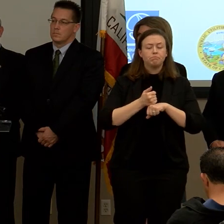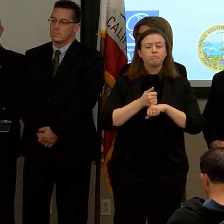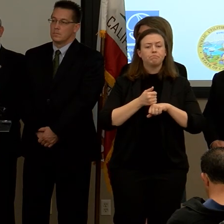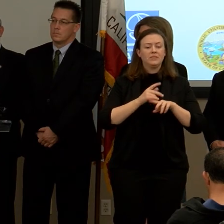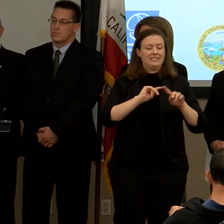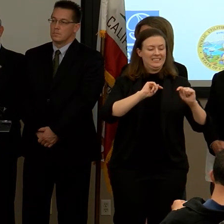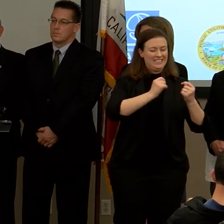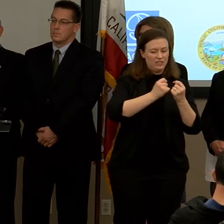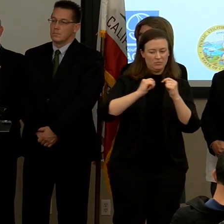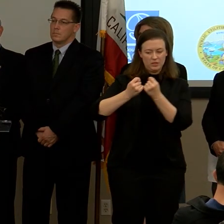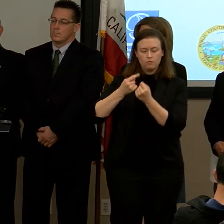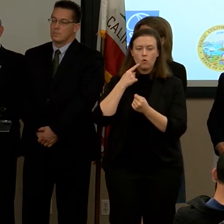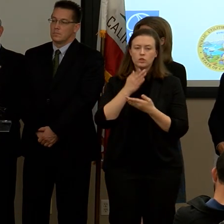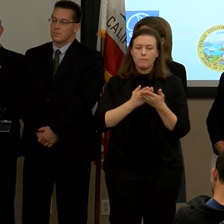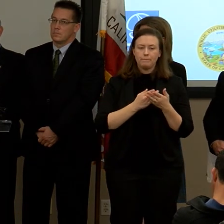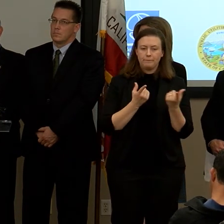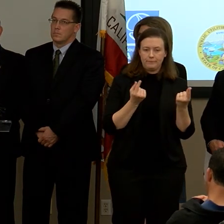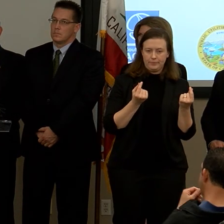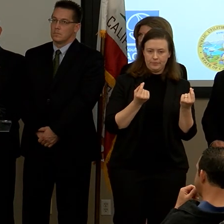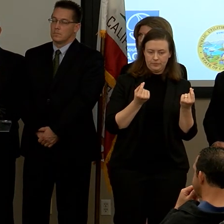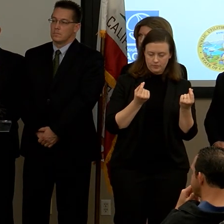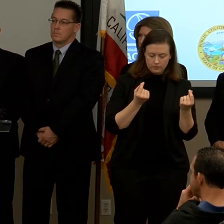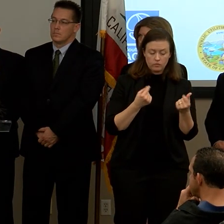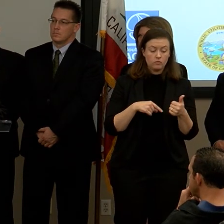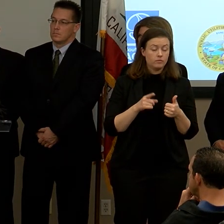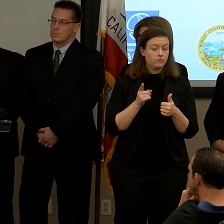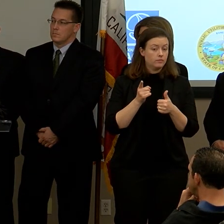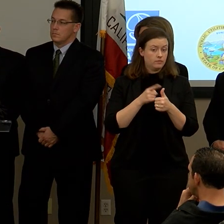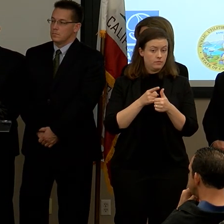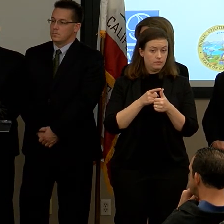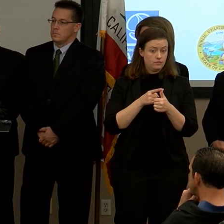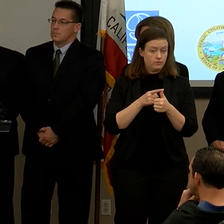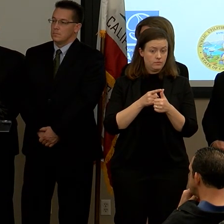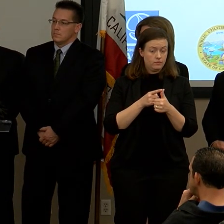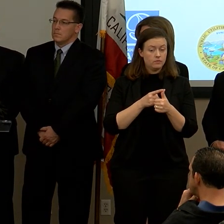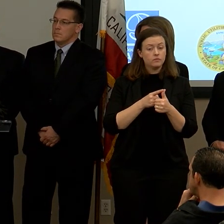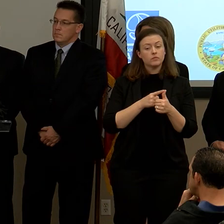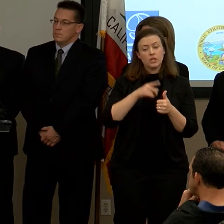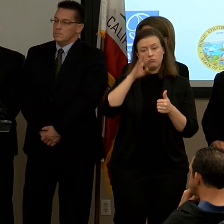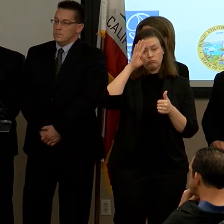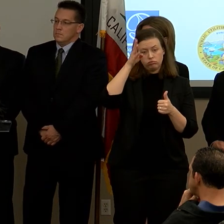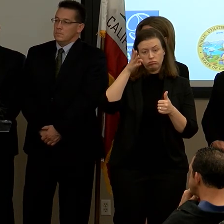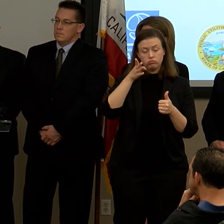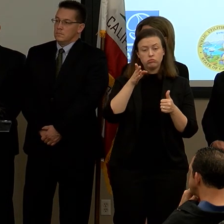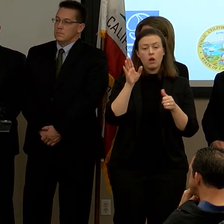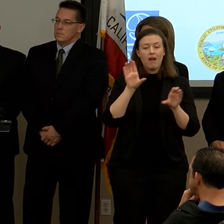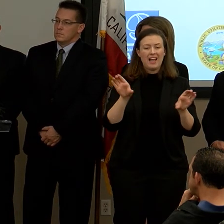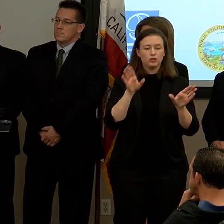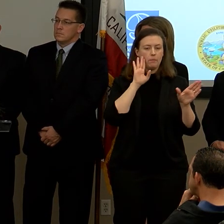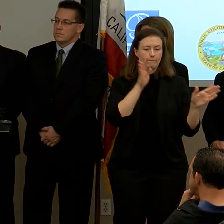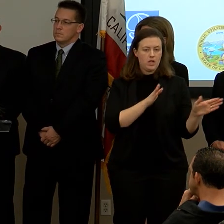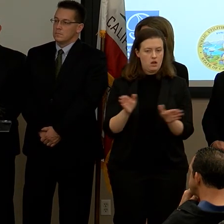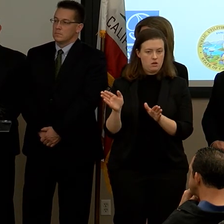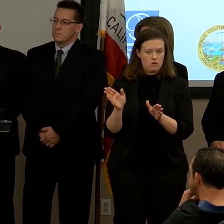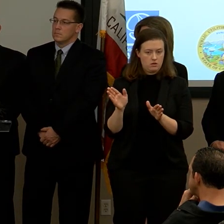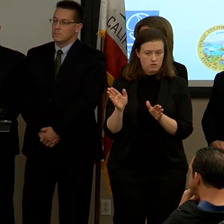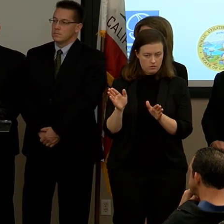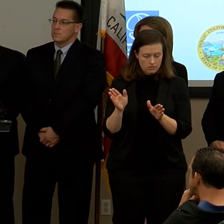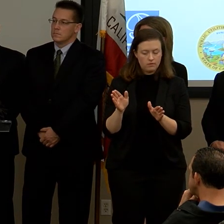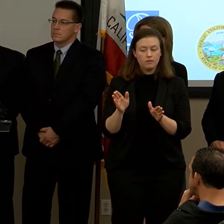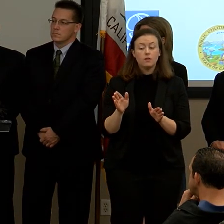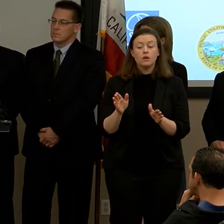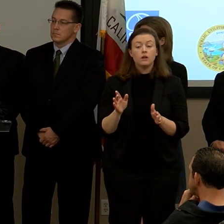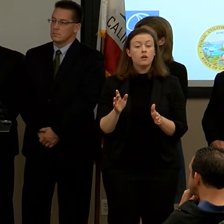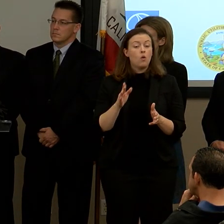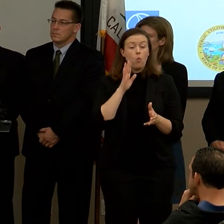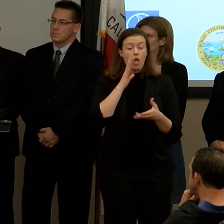teams for a couple of activities. One of those is we are coming up with an action plan, and that action plan